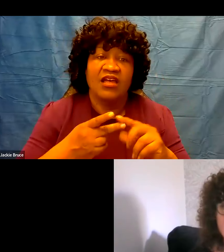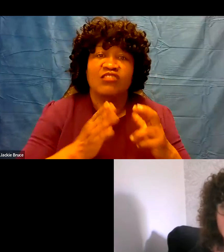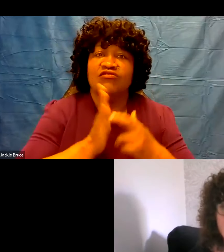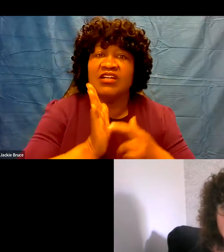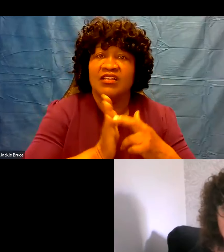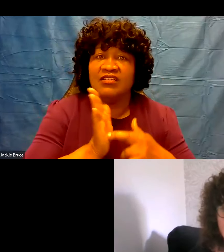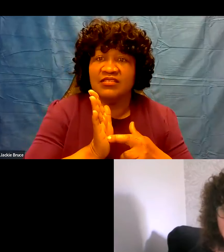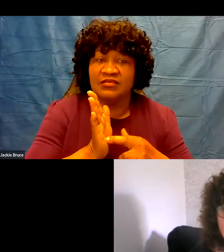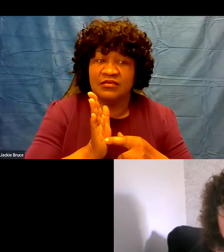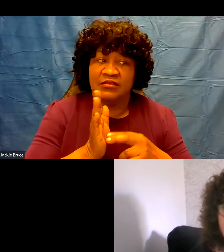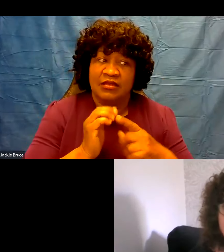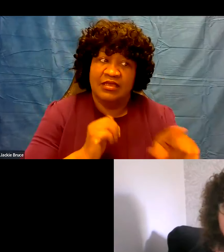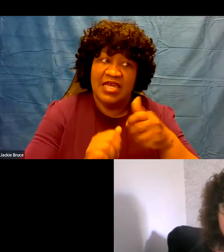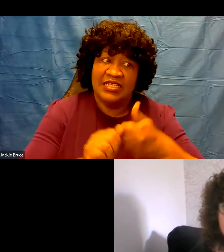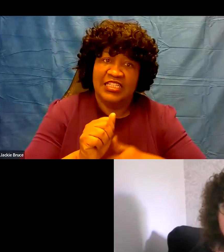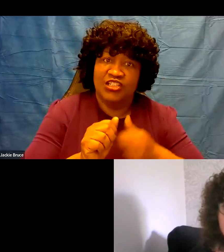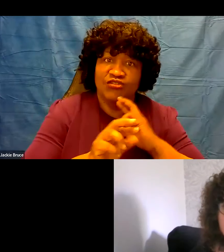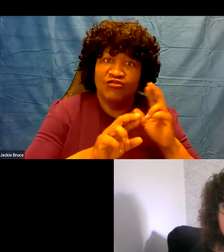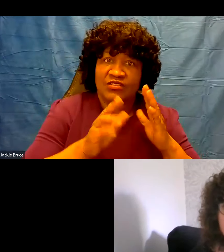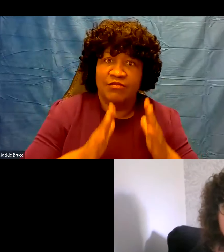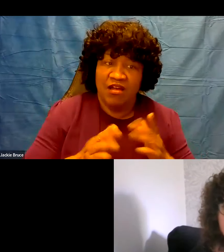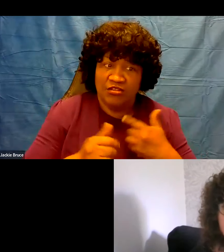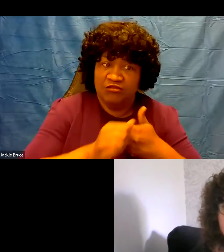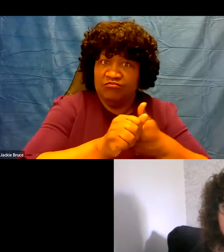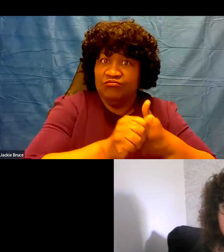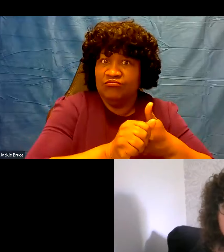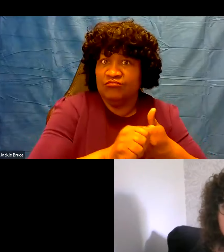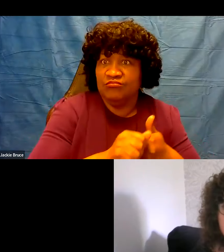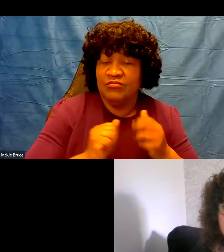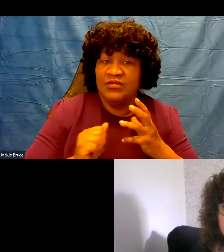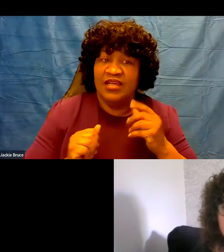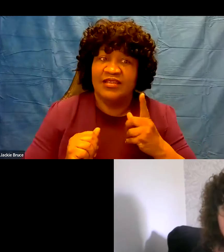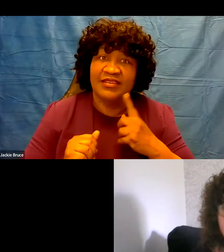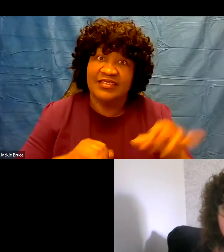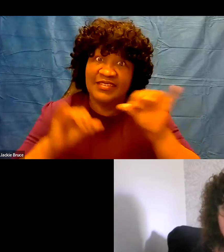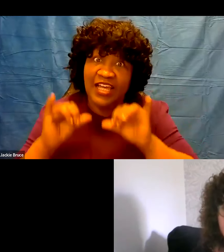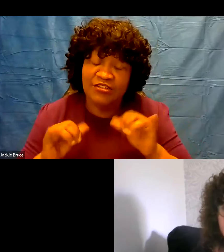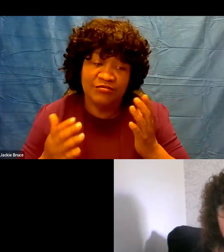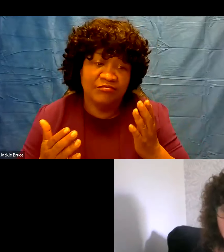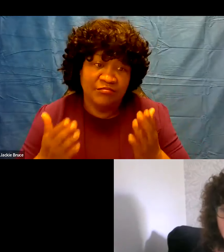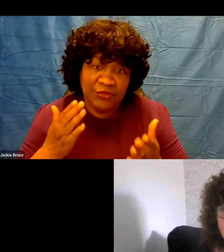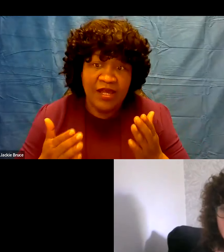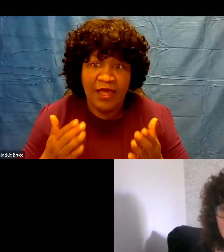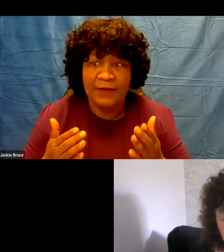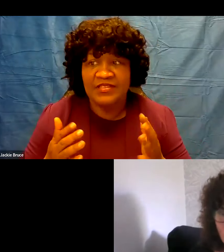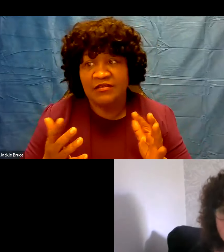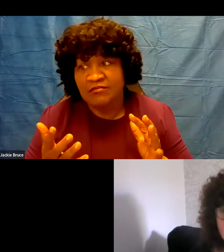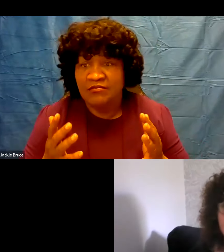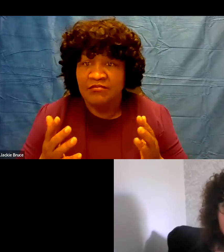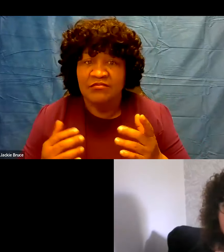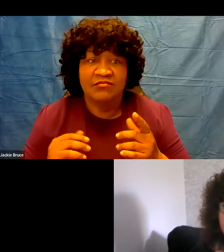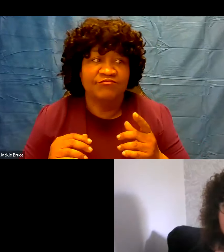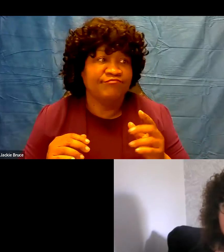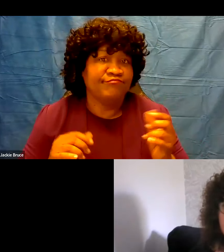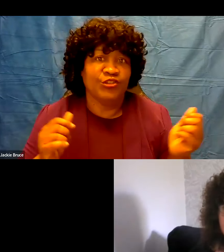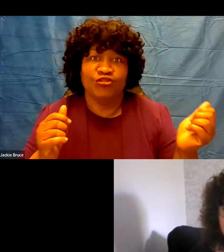that each responder is adhering to, and that standards perhaps are, across the